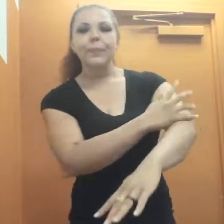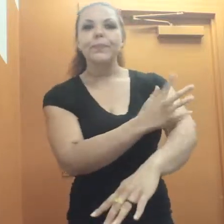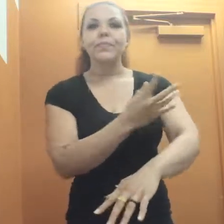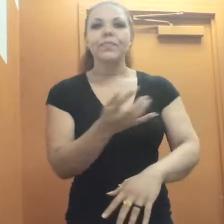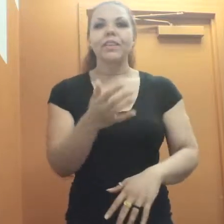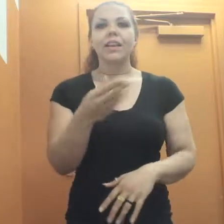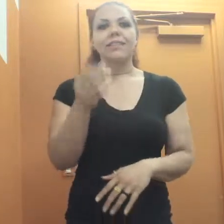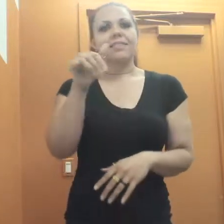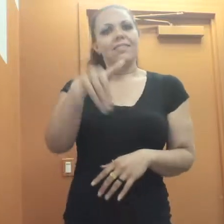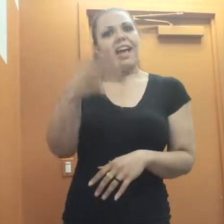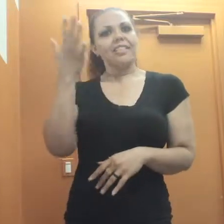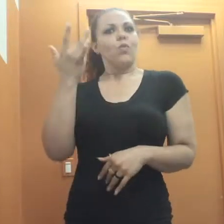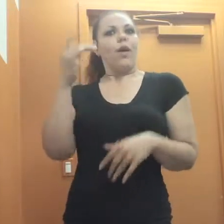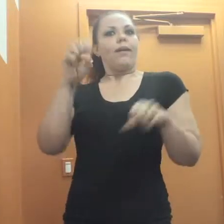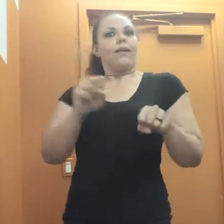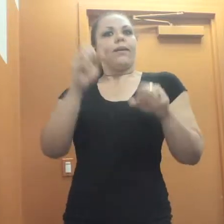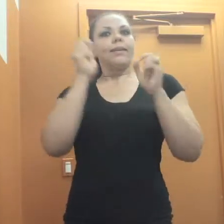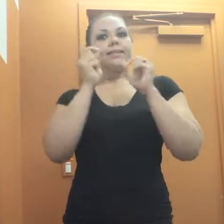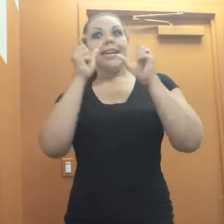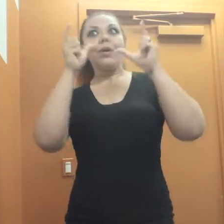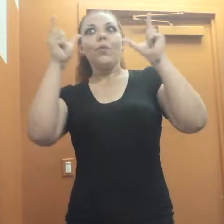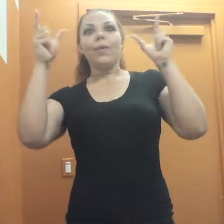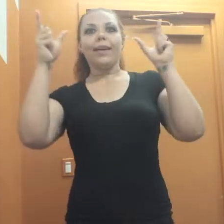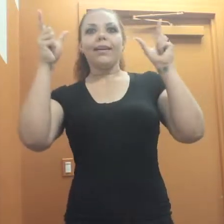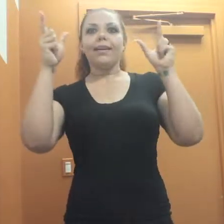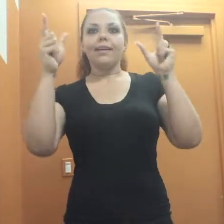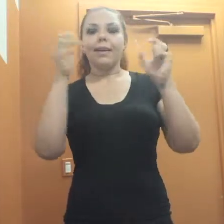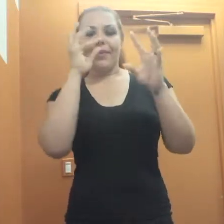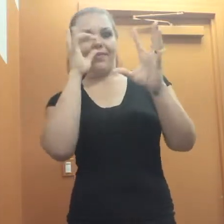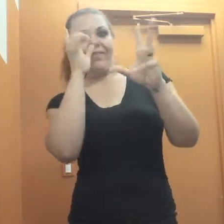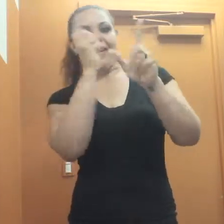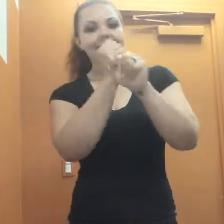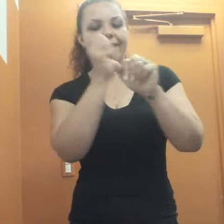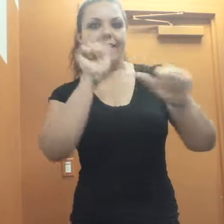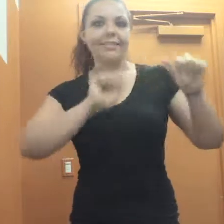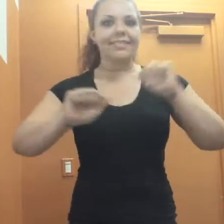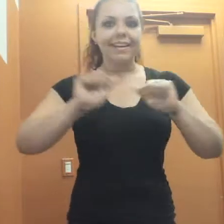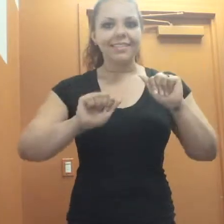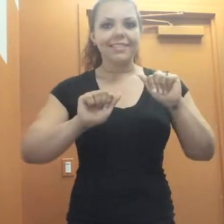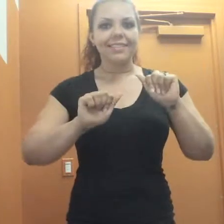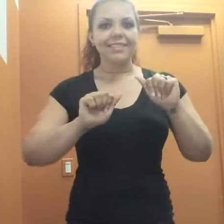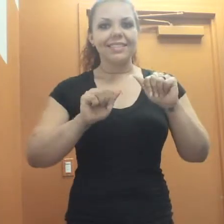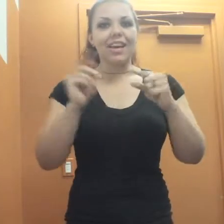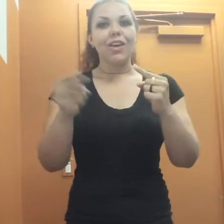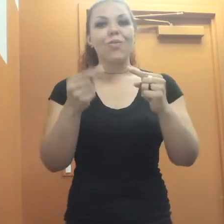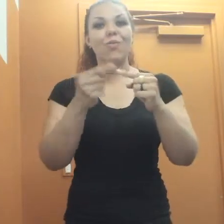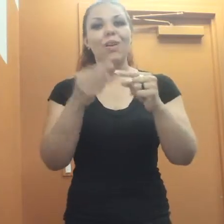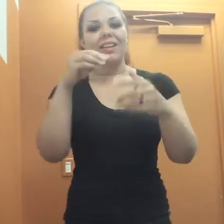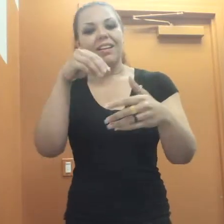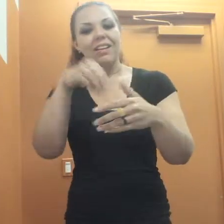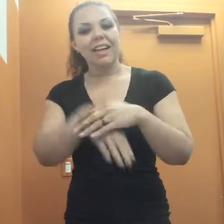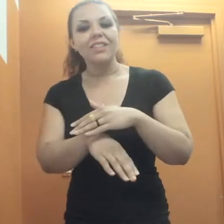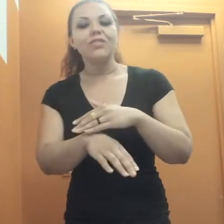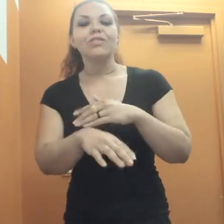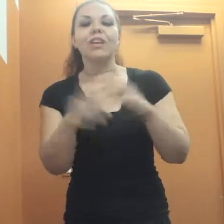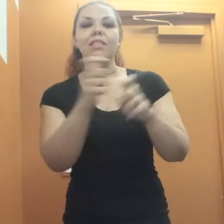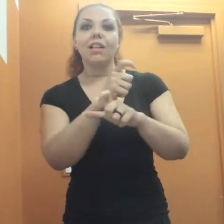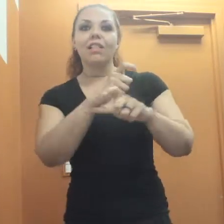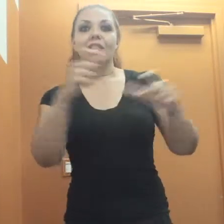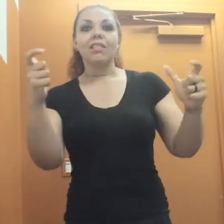awake and be so fascinated today in science. And then when it goes into the large intestines, really the food can't be broken down much